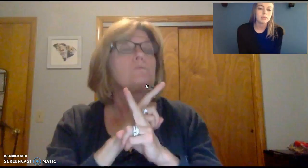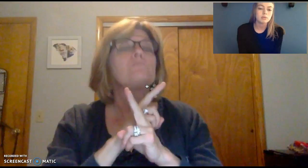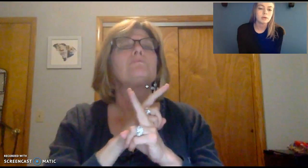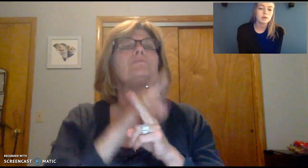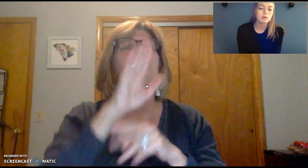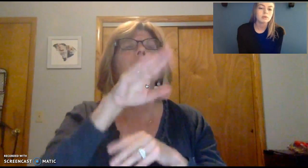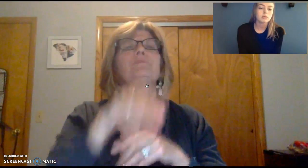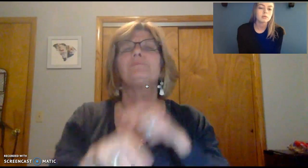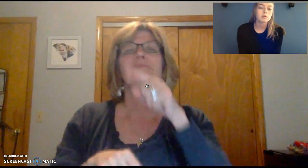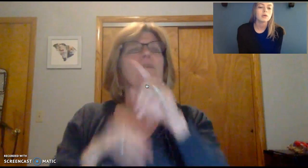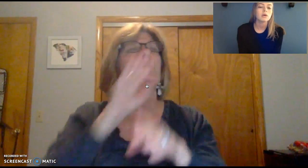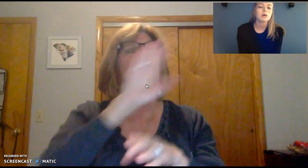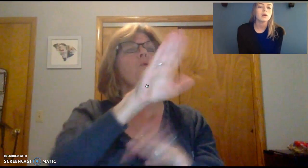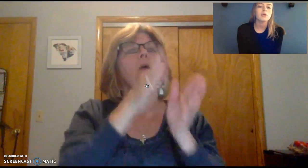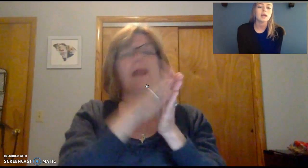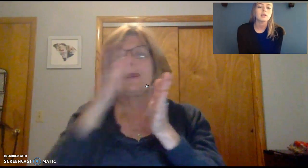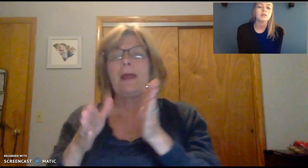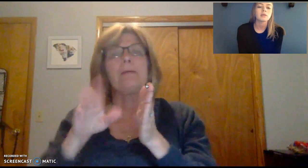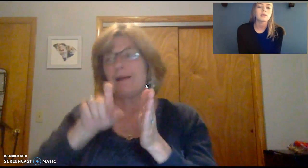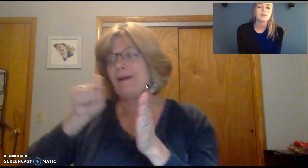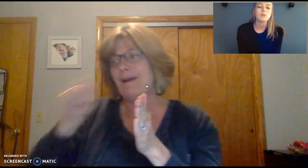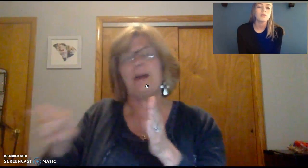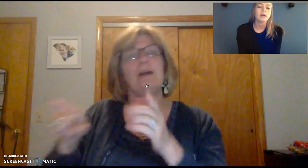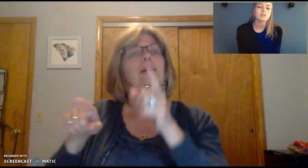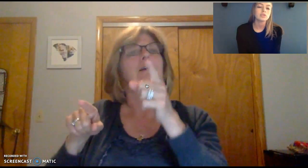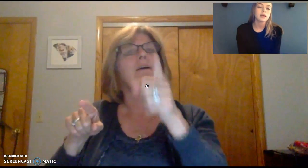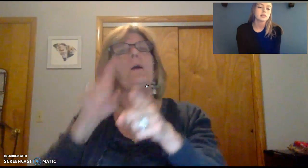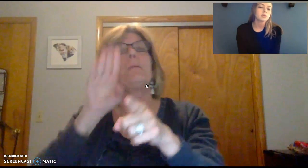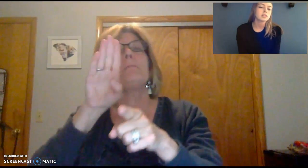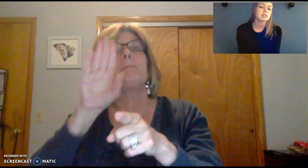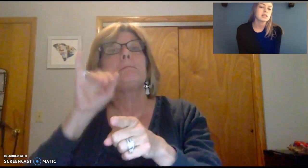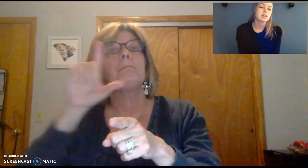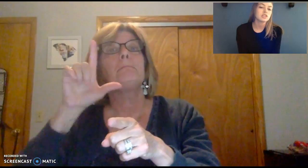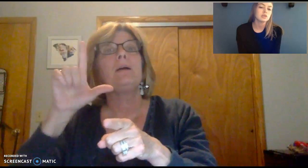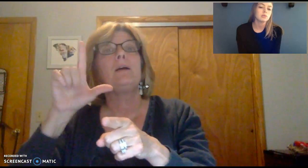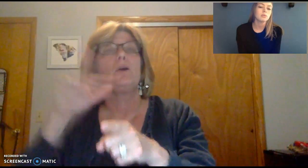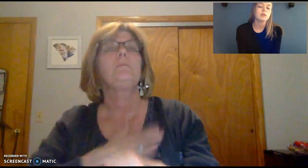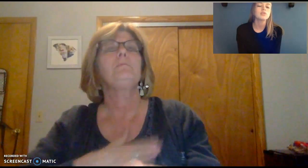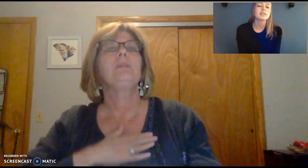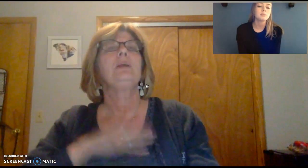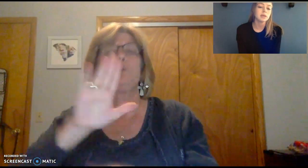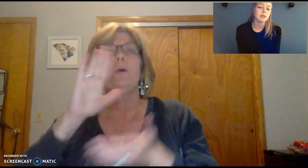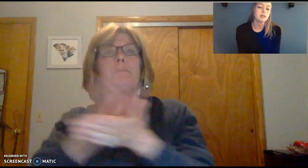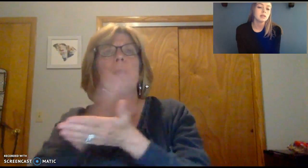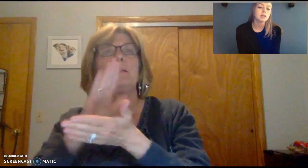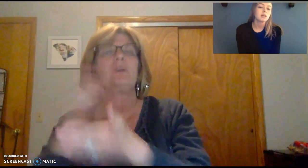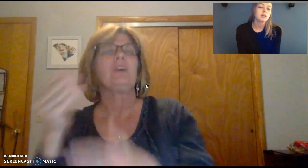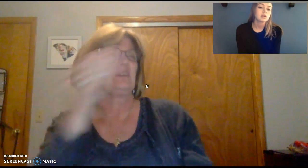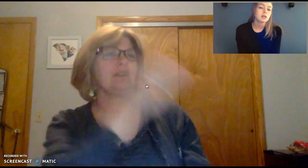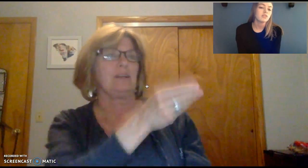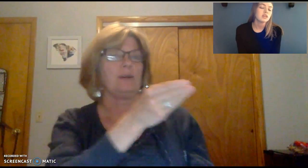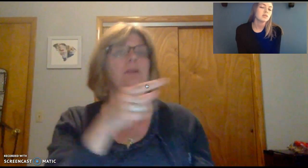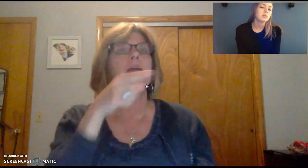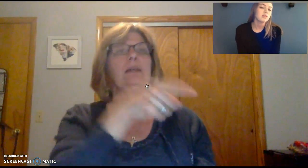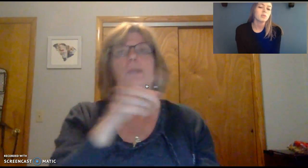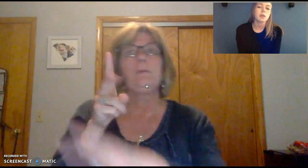a paper to borrow? Okay. Why don't you ask the person sitting next to you? Why don't you ask Bill